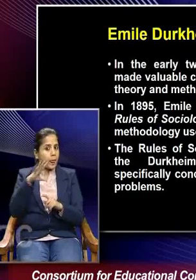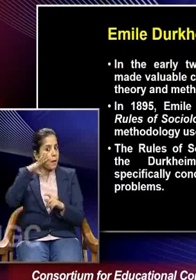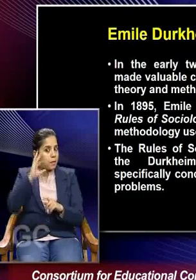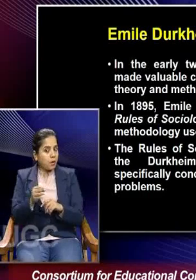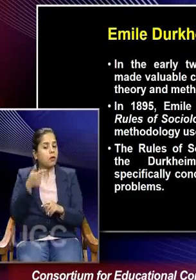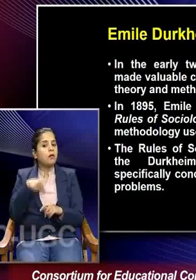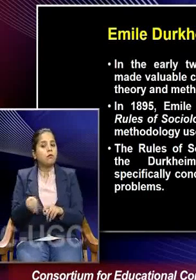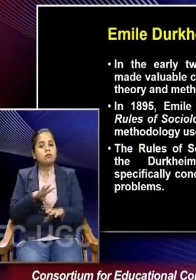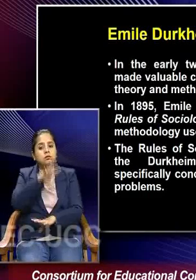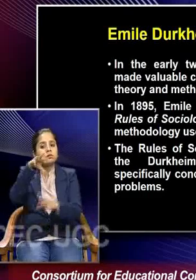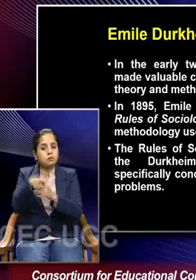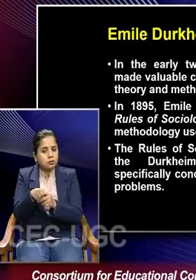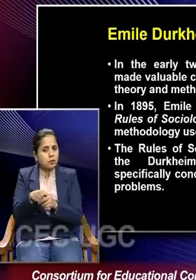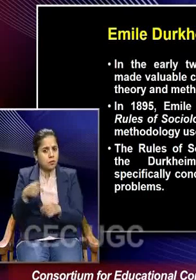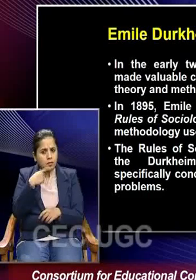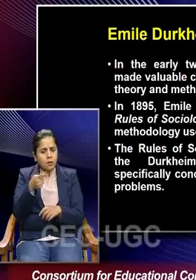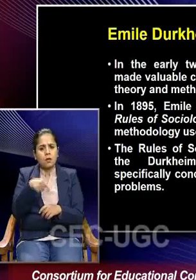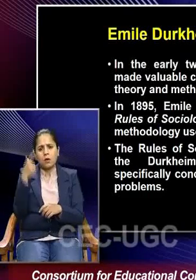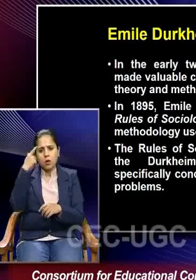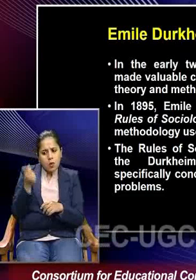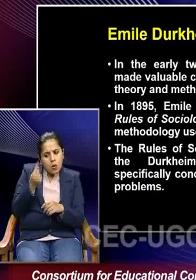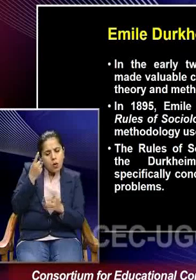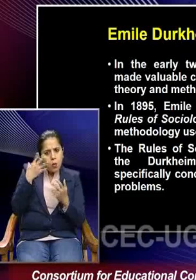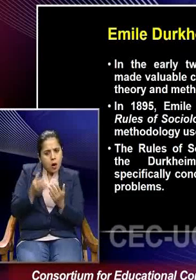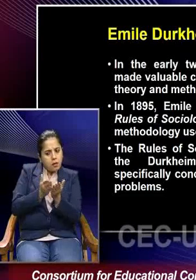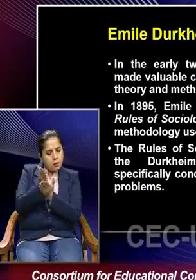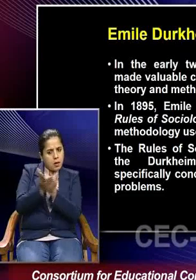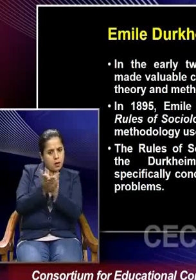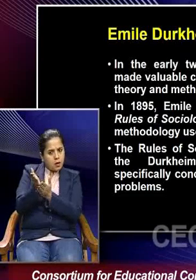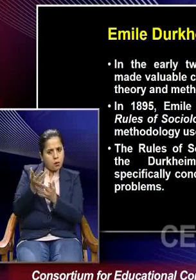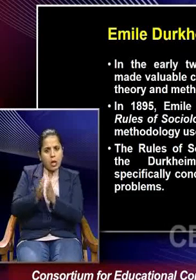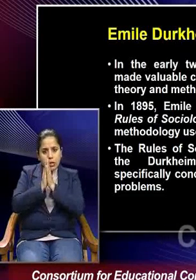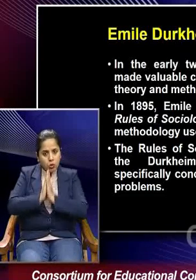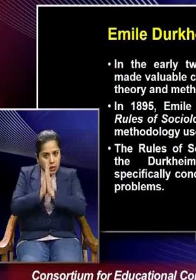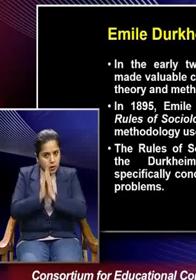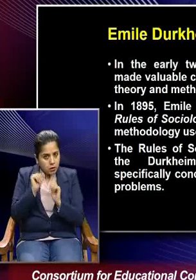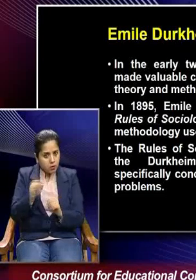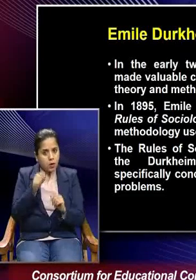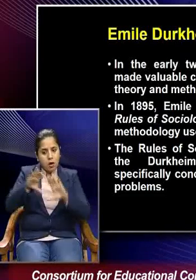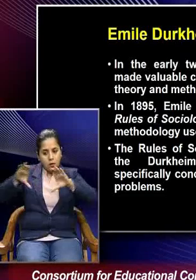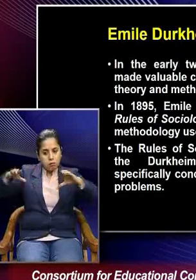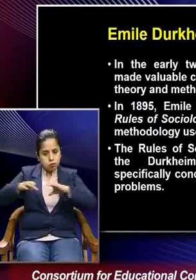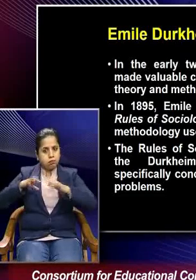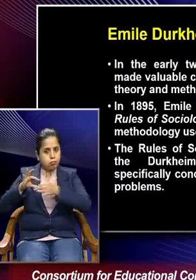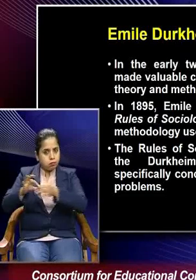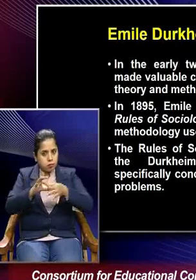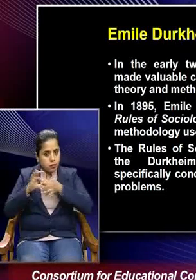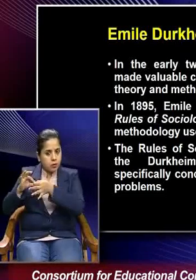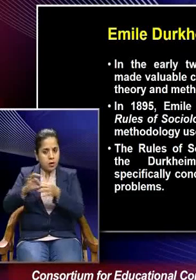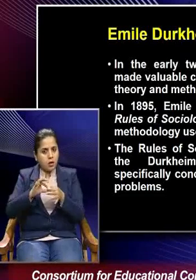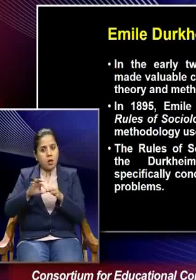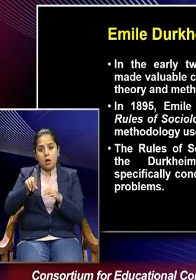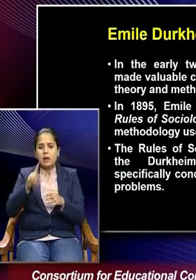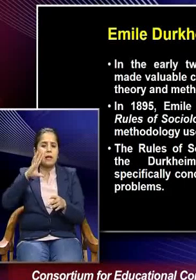important contribution in terms of understanding methods, religion, collectivity, and the